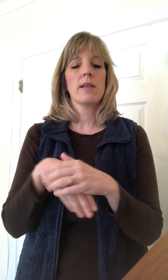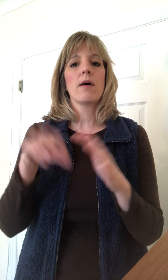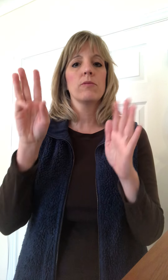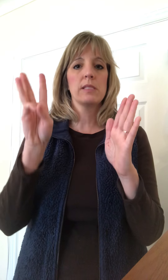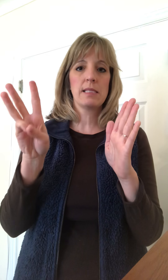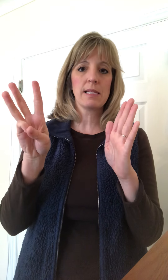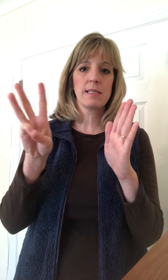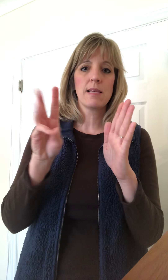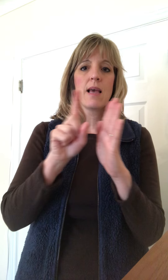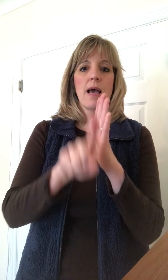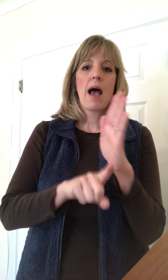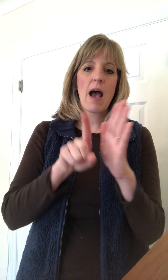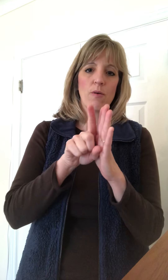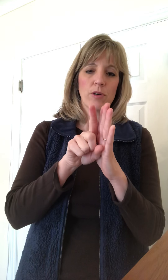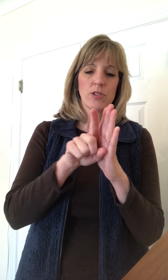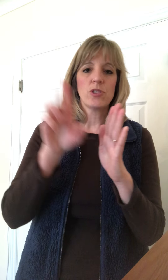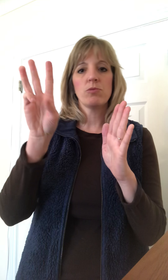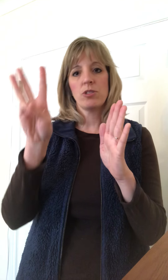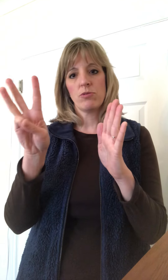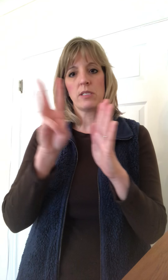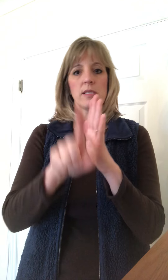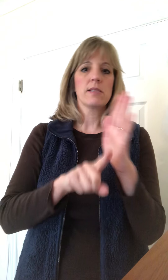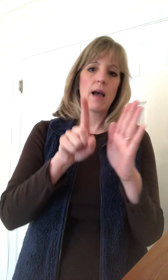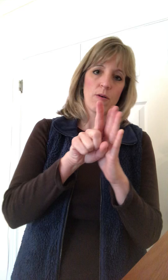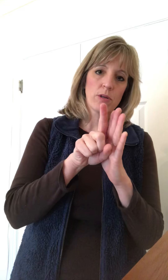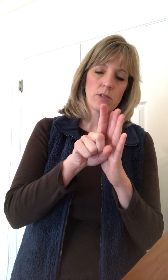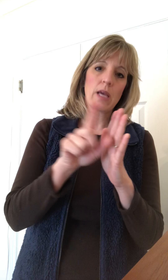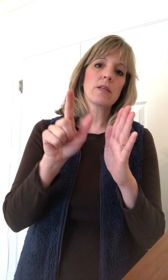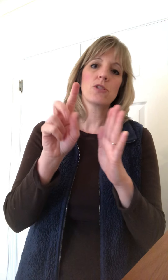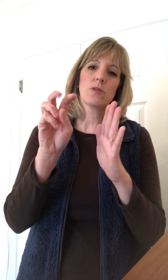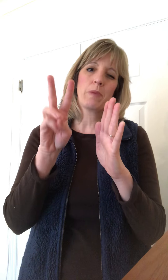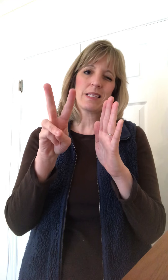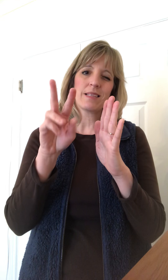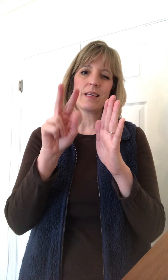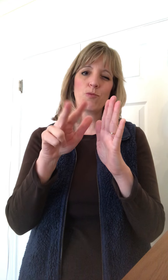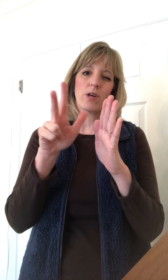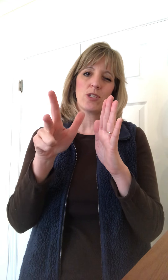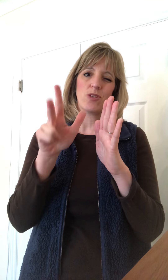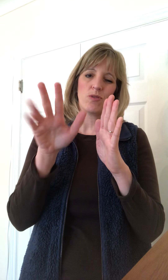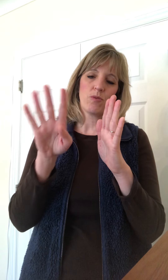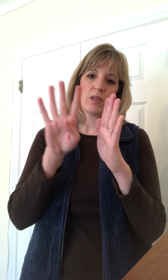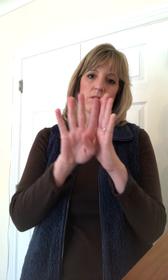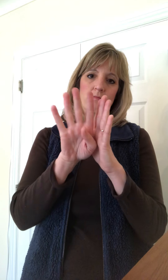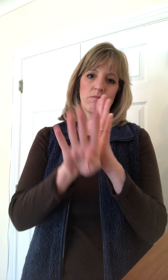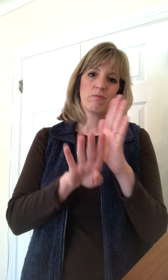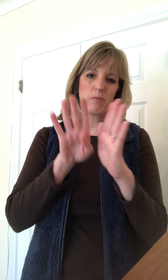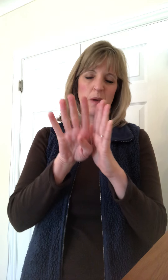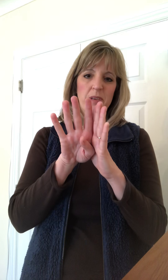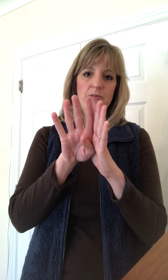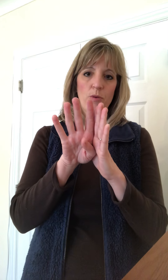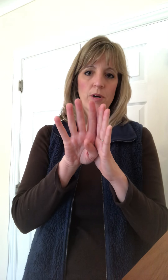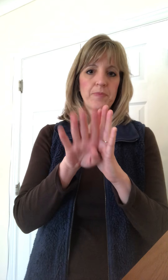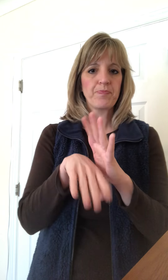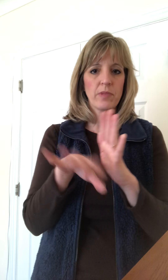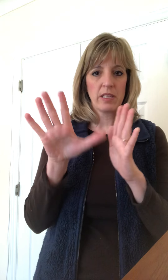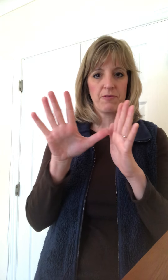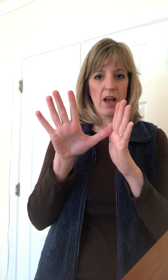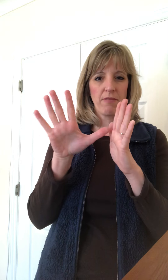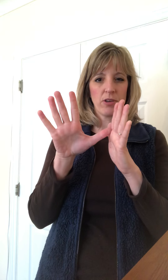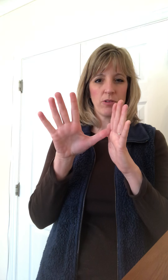Now 6 hours, you would do 6 hours, okay? It's just basically 1, 2, 3, and probably 4, because 5 you couldn't